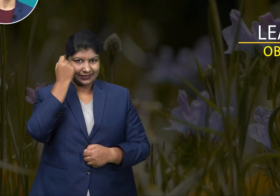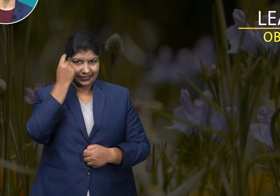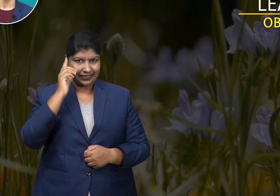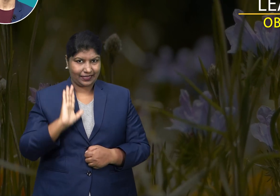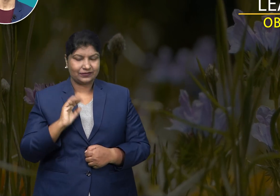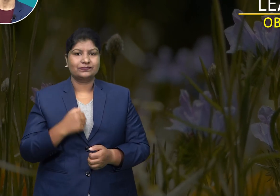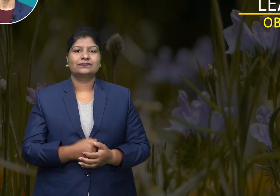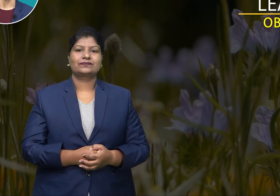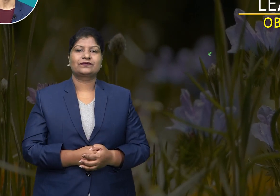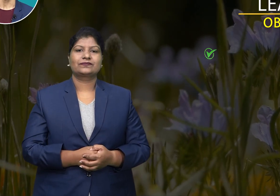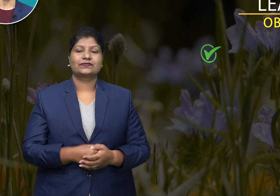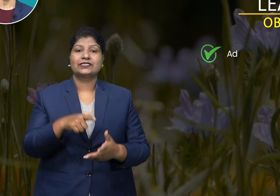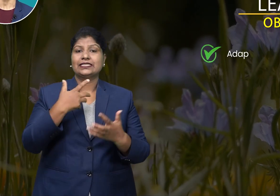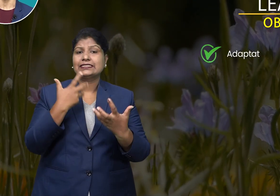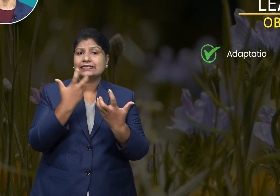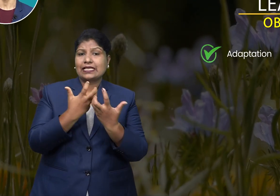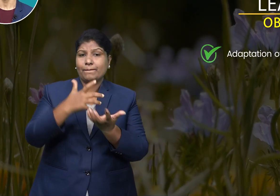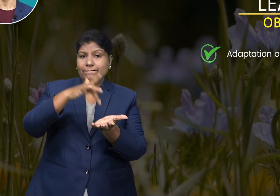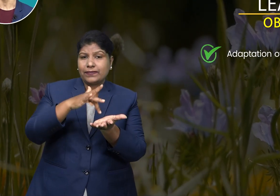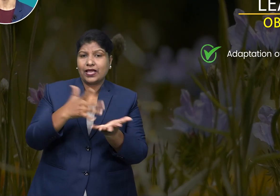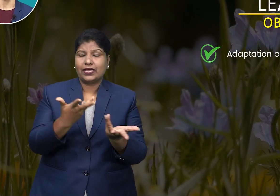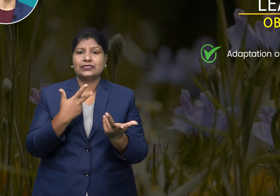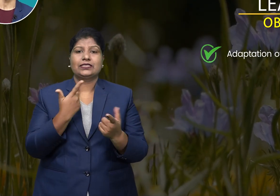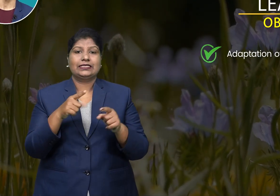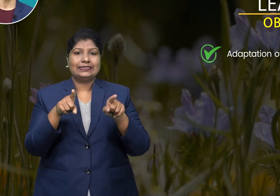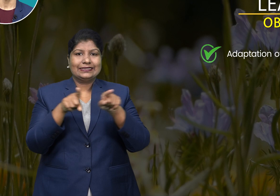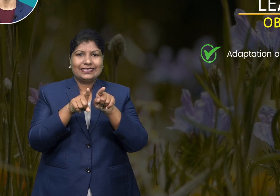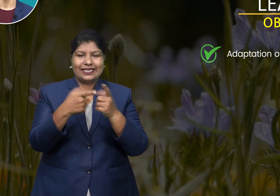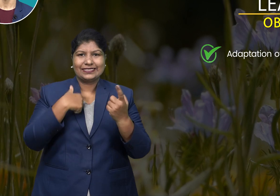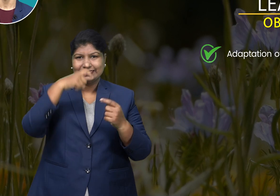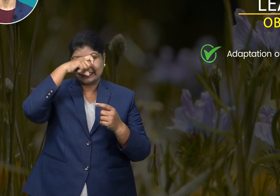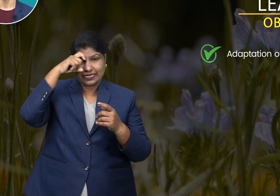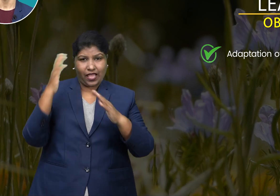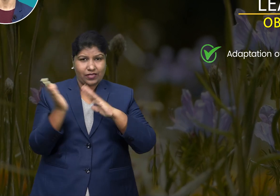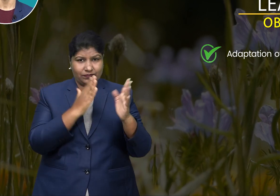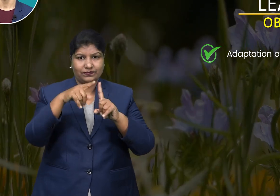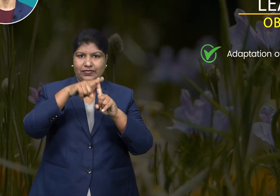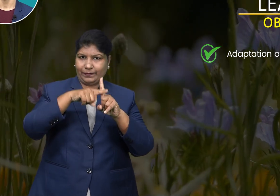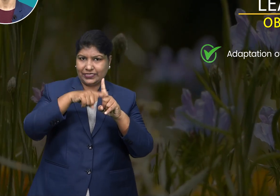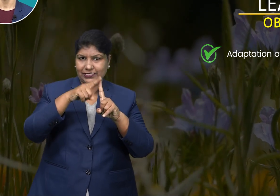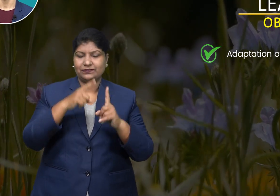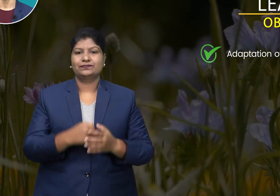understand adaptation of plants to temperature,